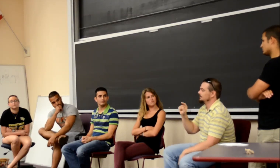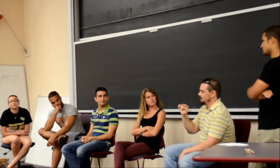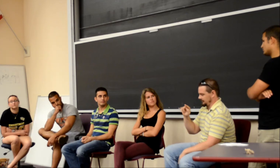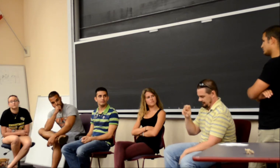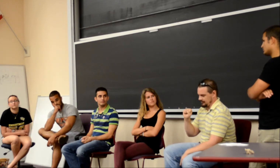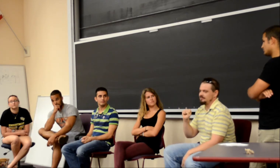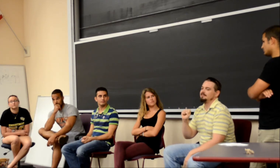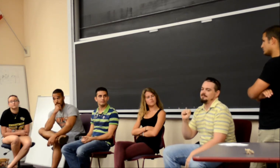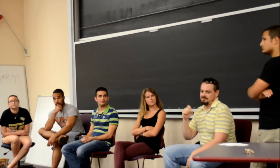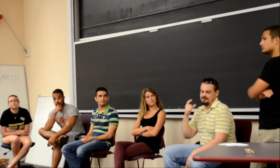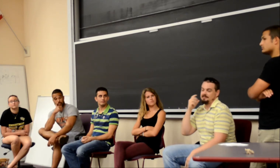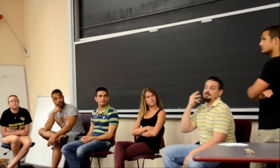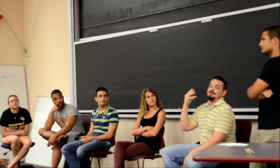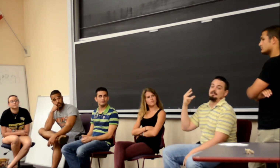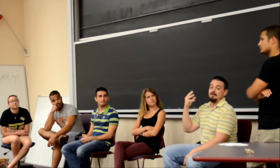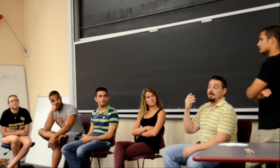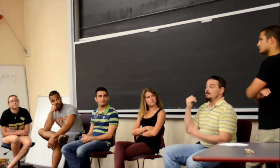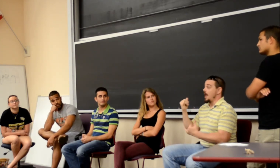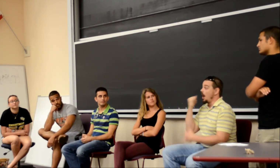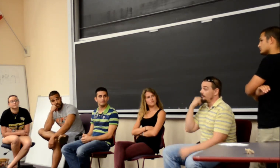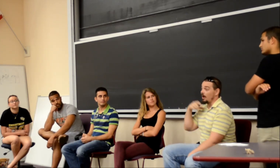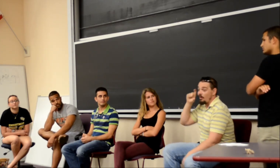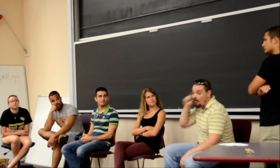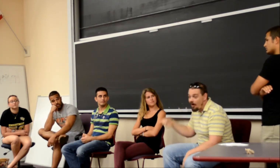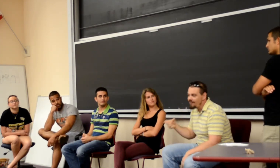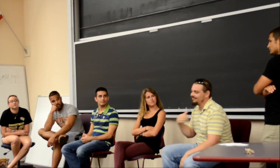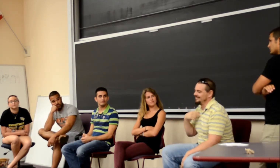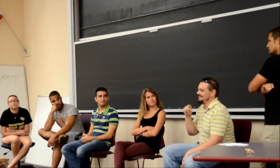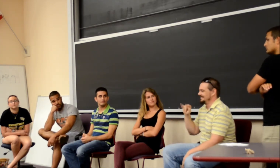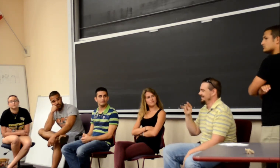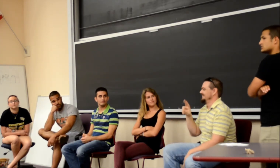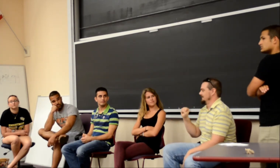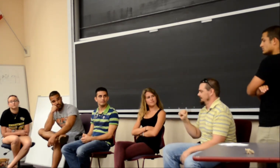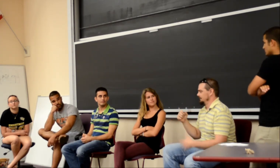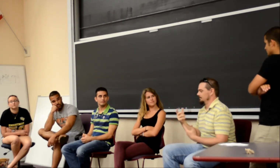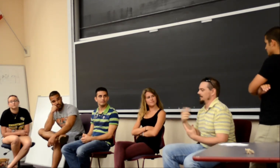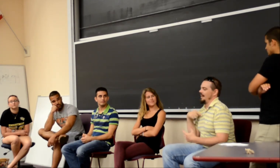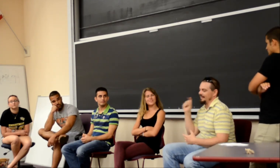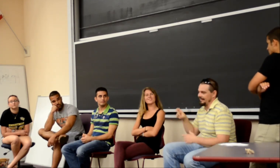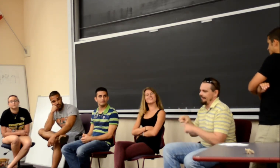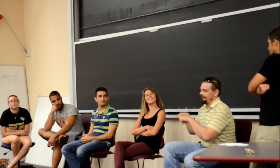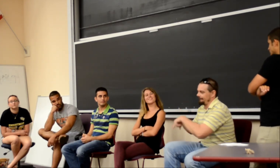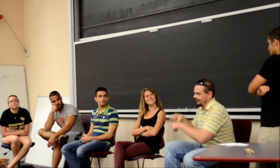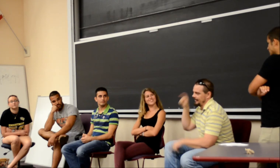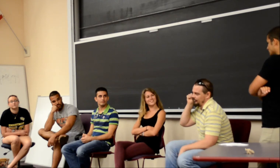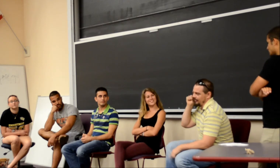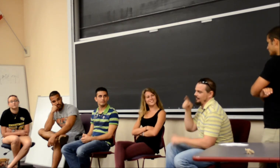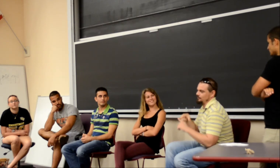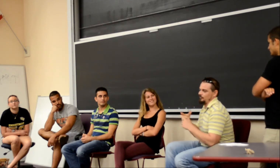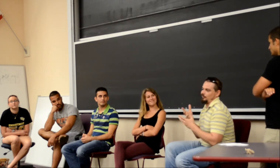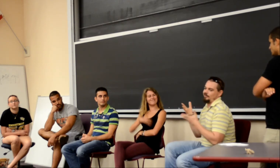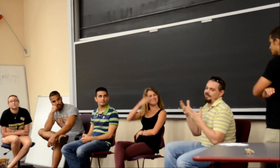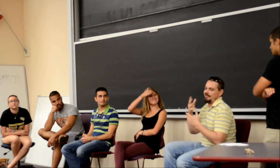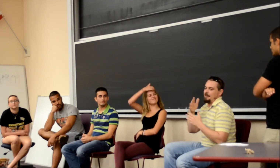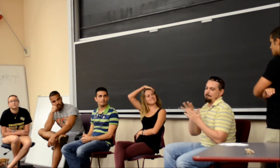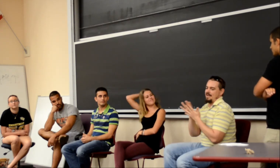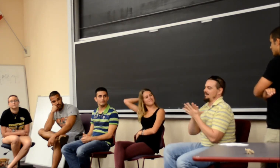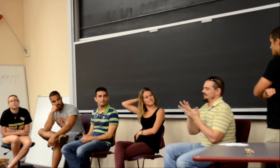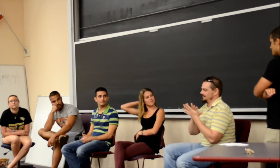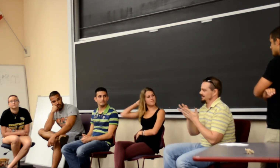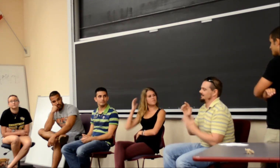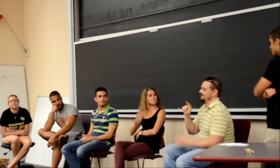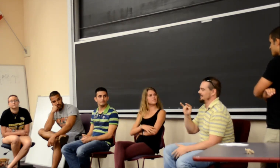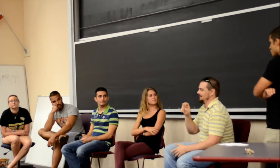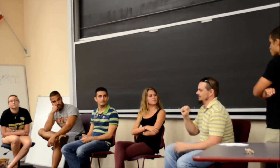And I get tinnitus. And now if I take it off, I get tinnitus. So I depend on my hearing